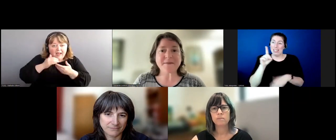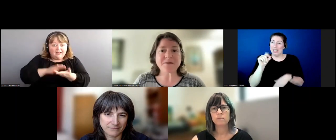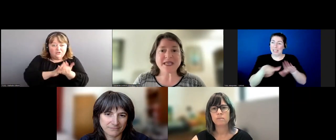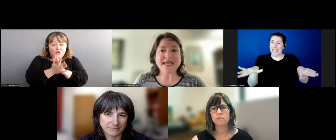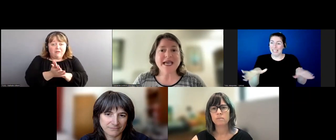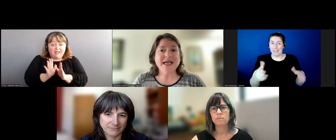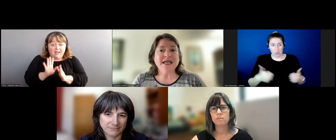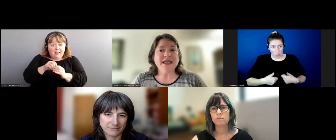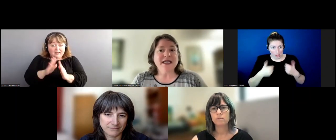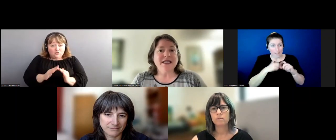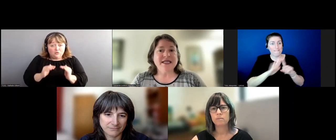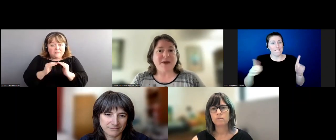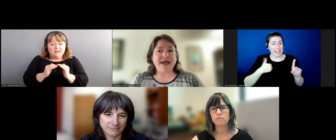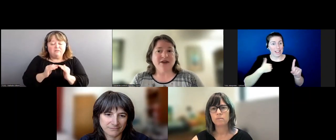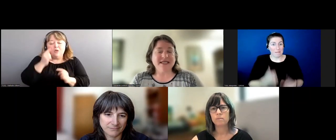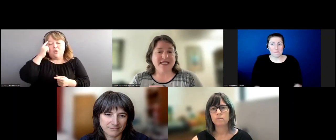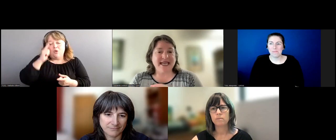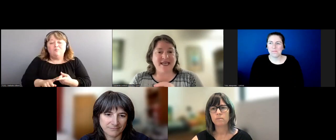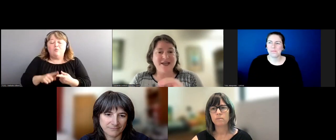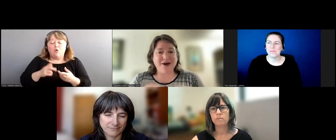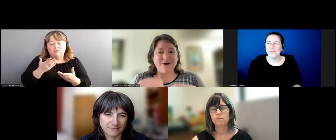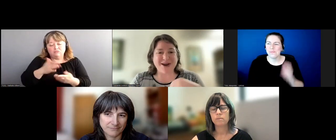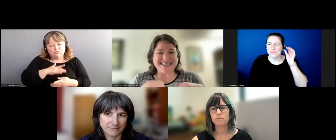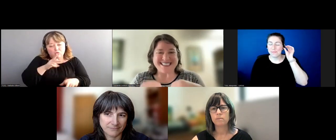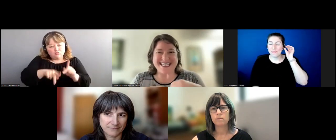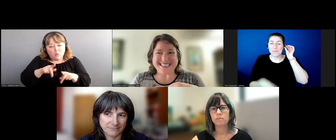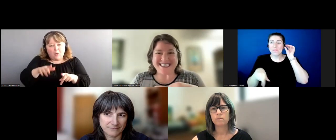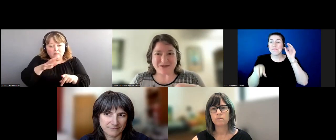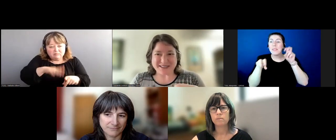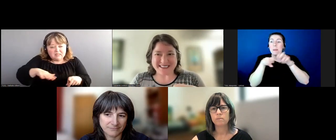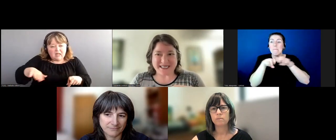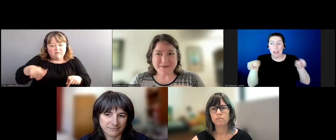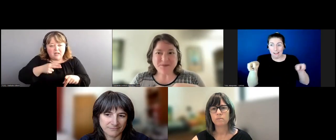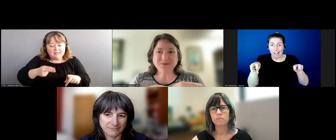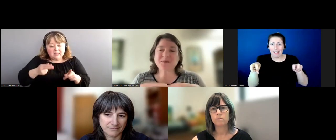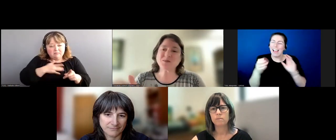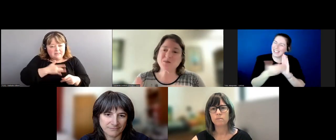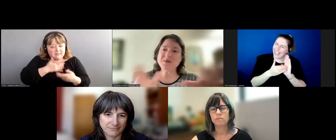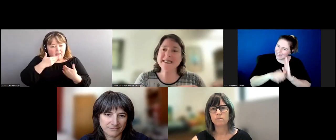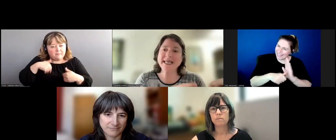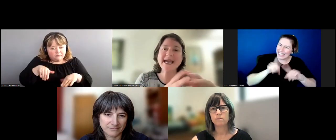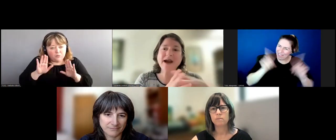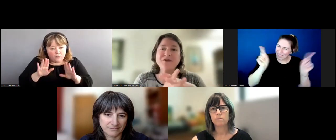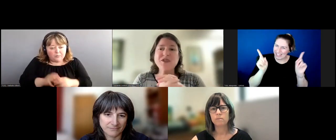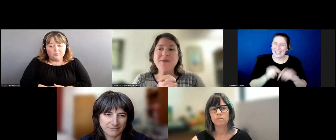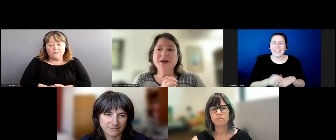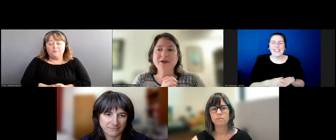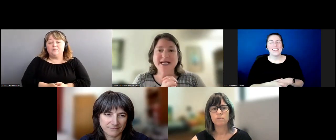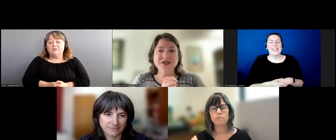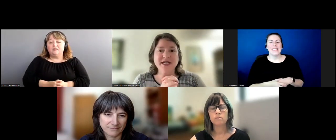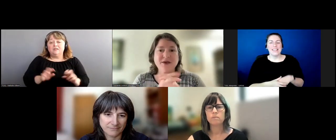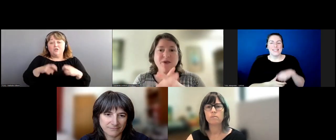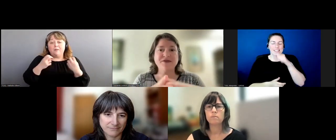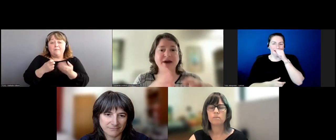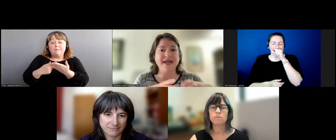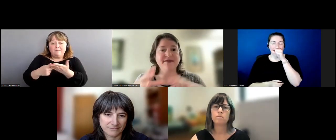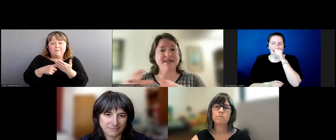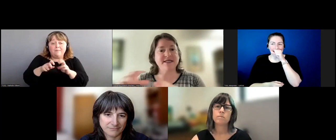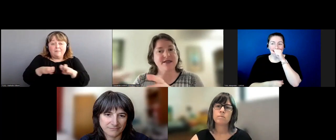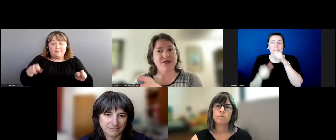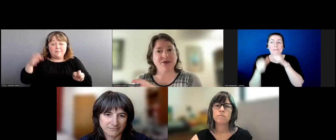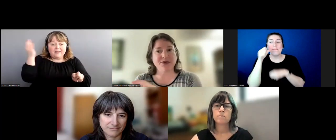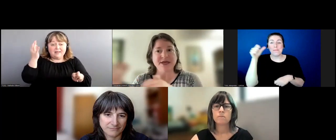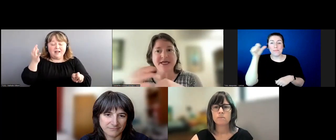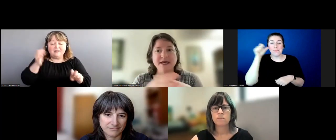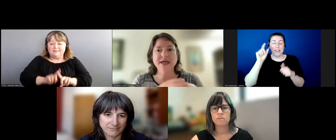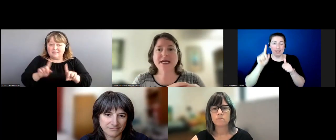Canada. This panel is again organized slightly differently. Like our first panel yesterday, we've divided this